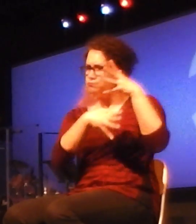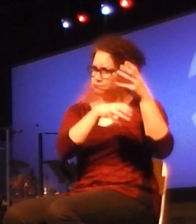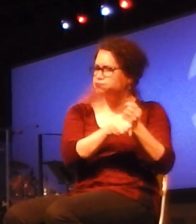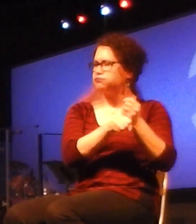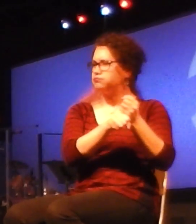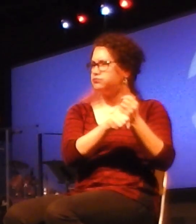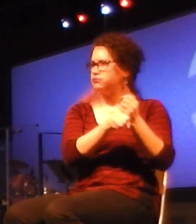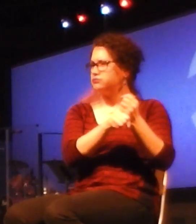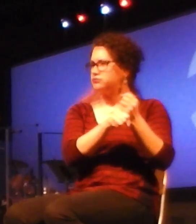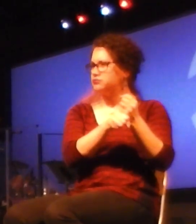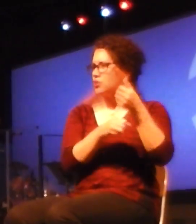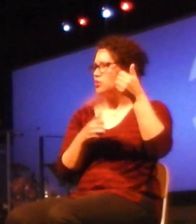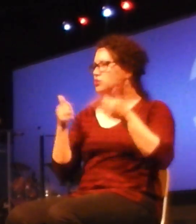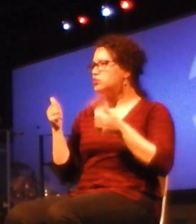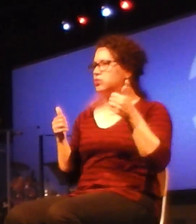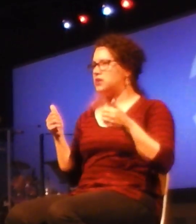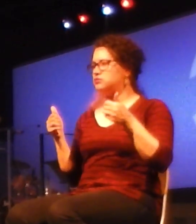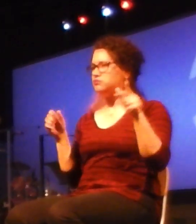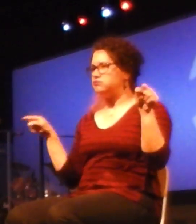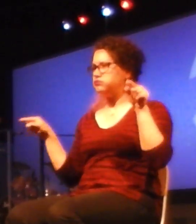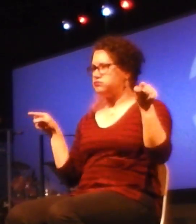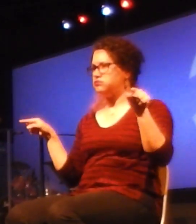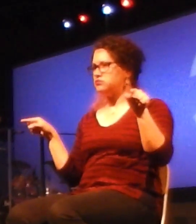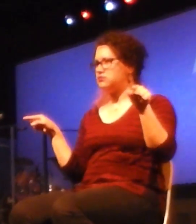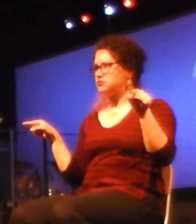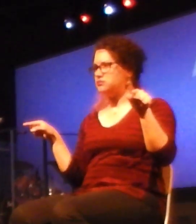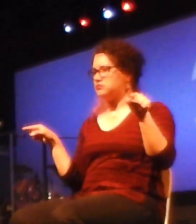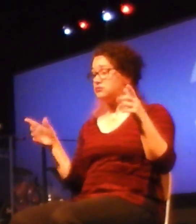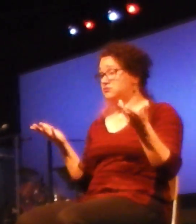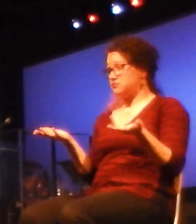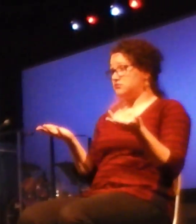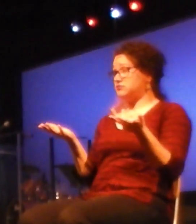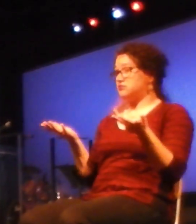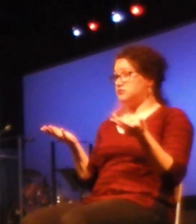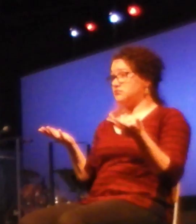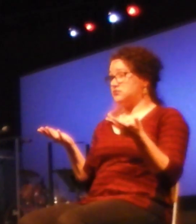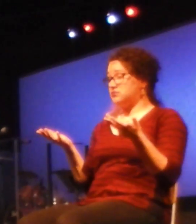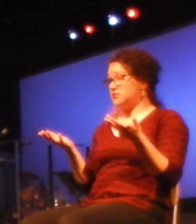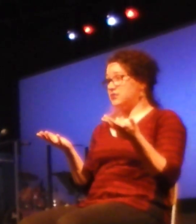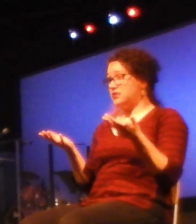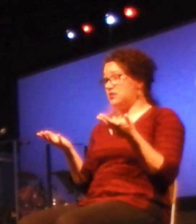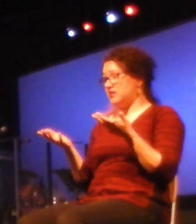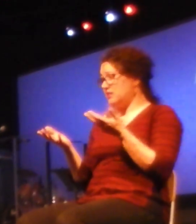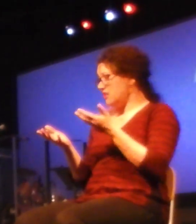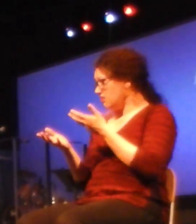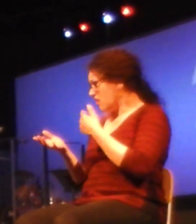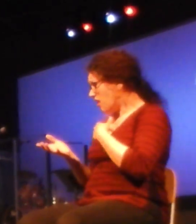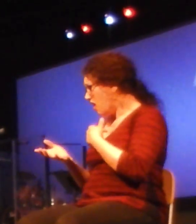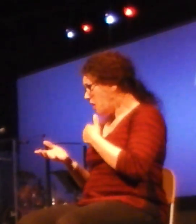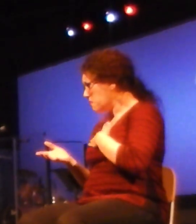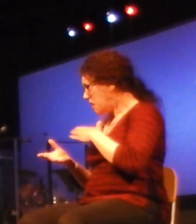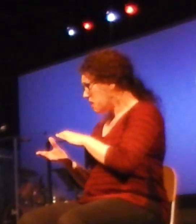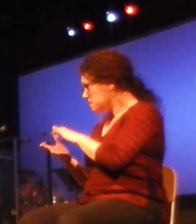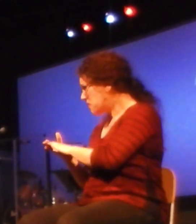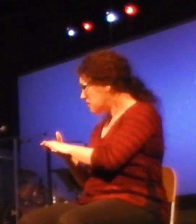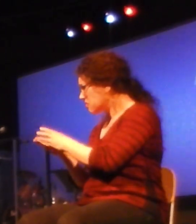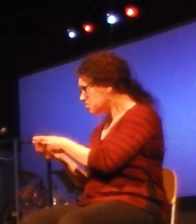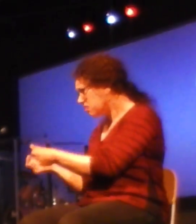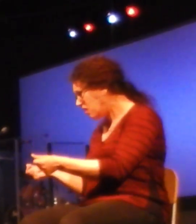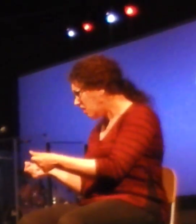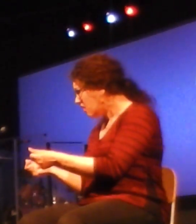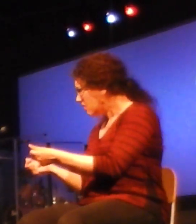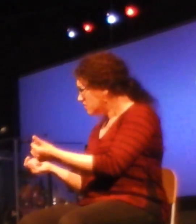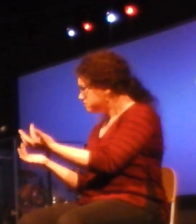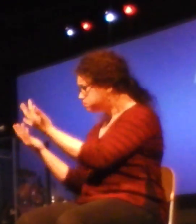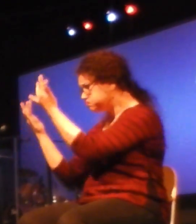voice for you? Which will be the loudest voice? That you can't overcome a broken marriage, or that God's